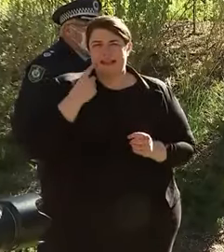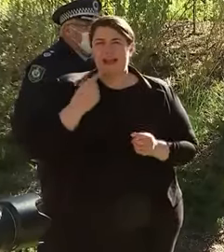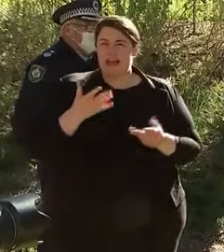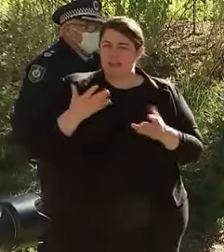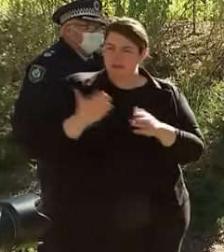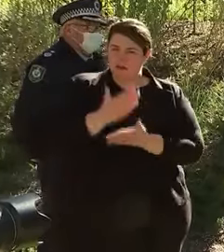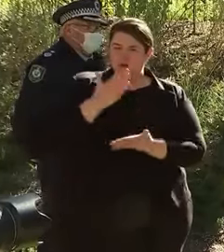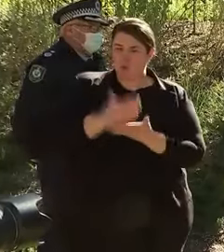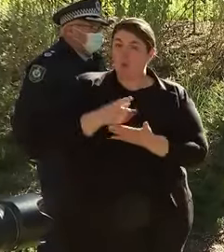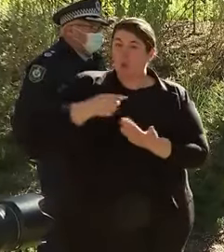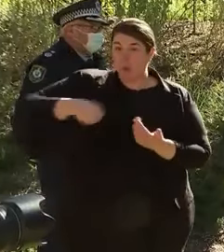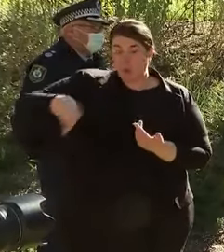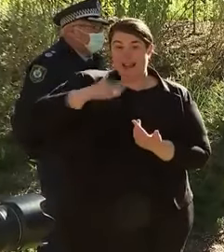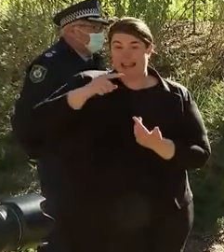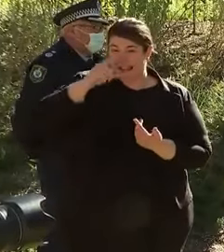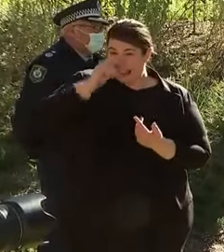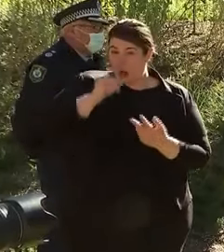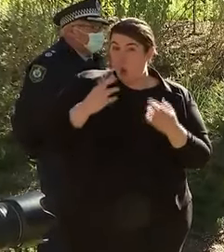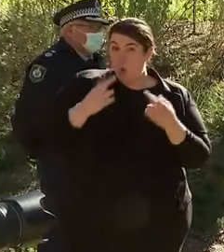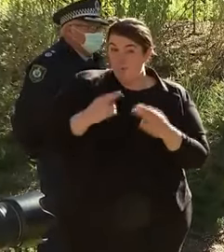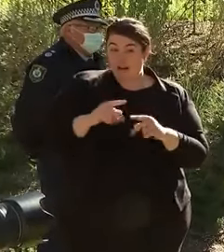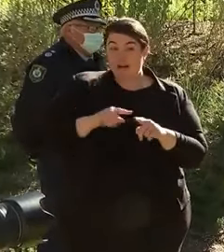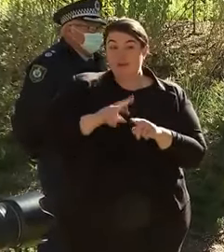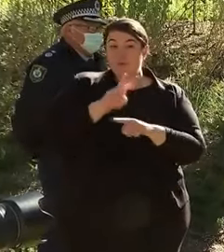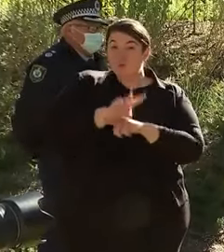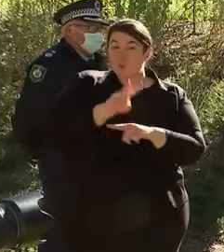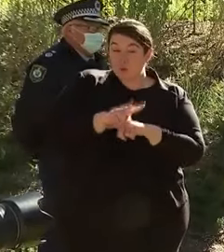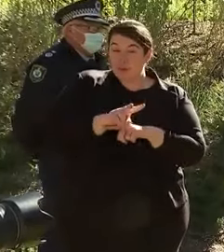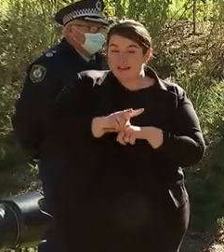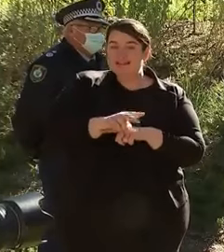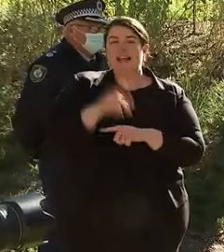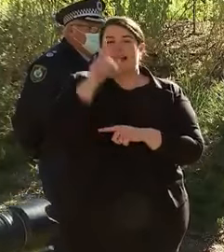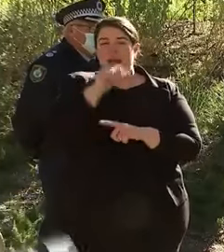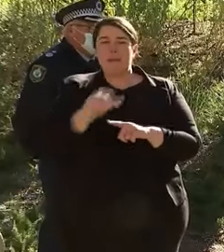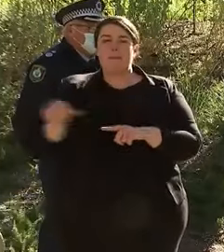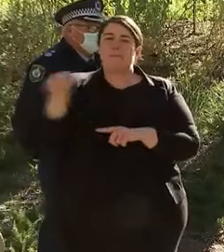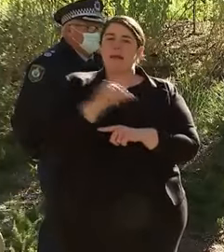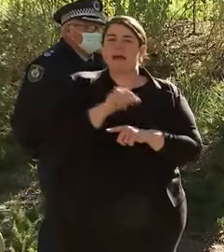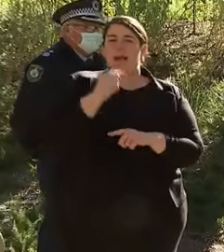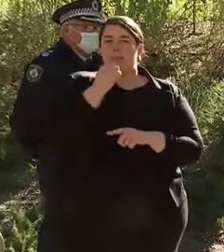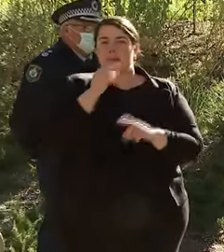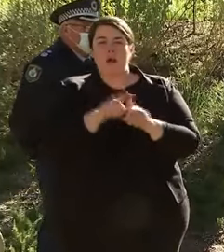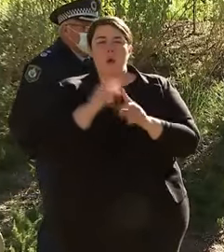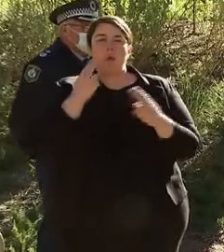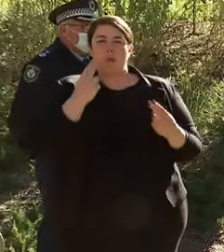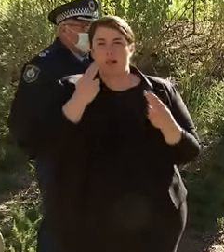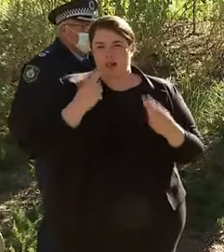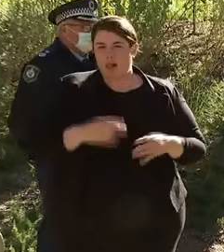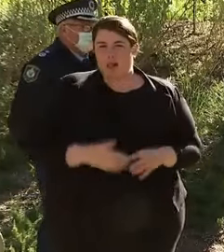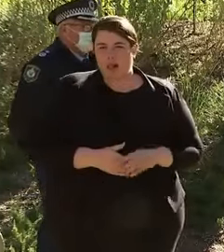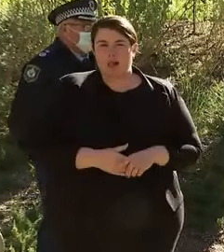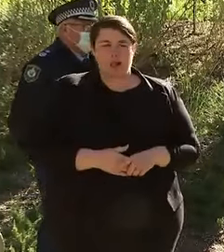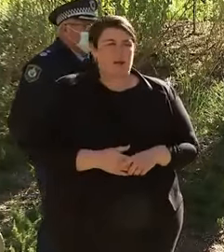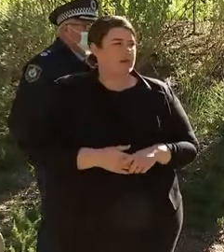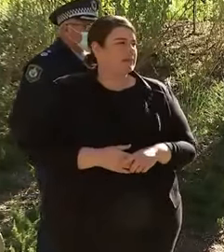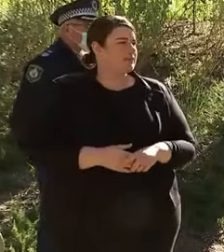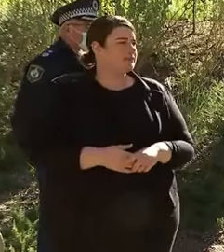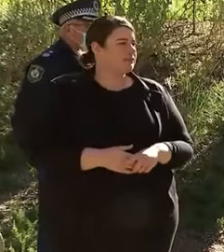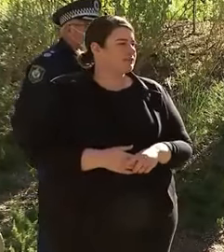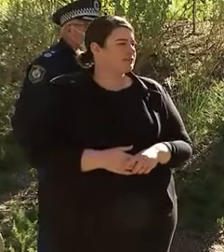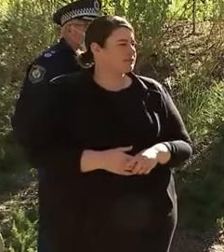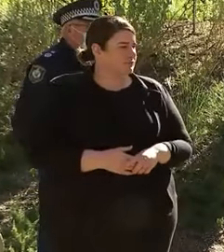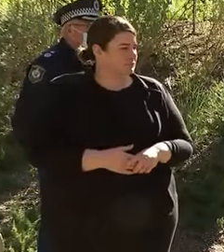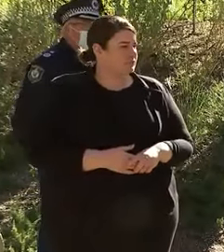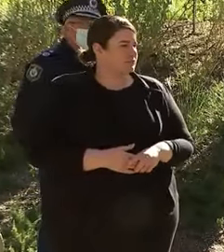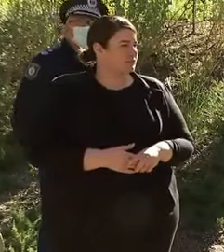allowing us, hopefully after 2 weeks, to be able to resume some level of normal activity. Premier, I'm the critical Premier of other